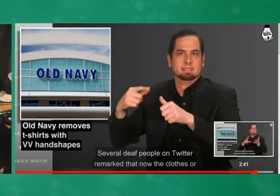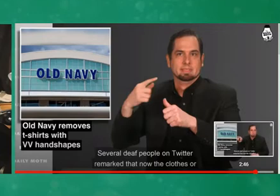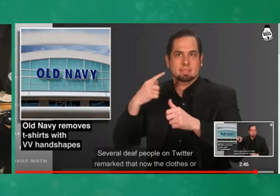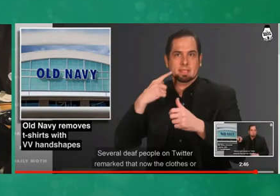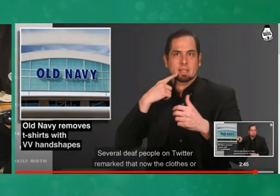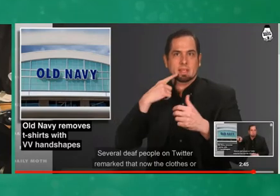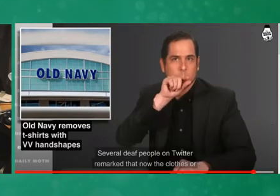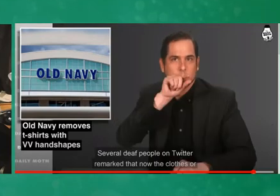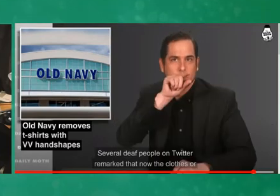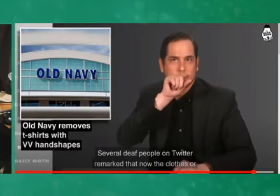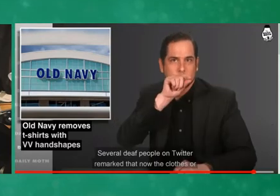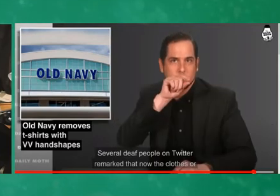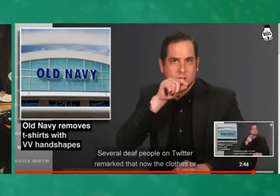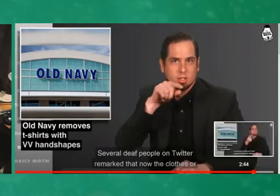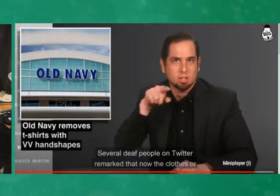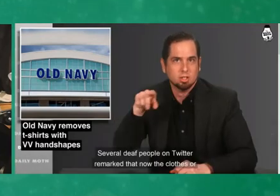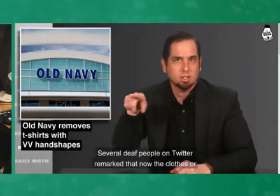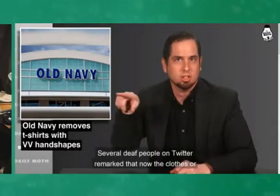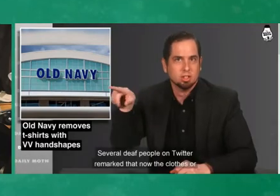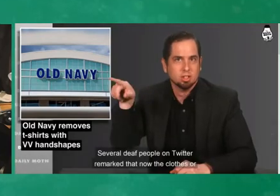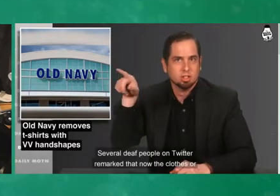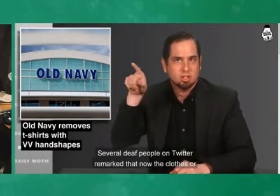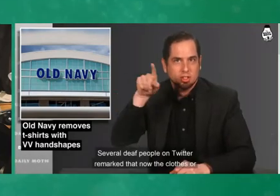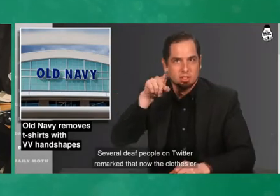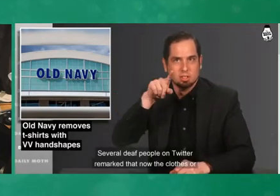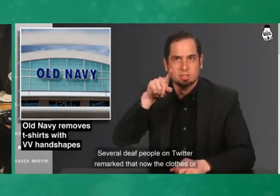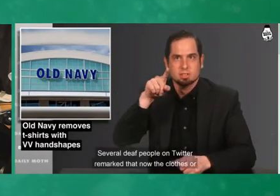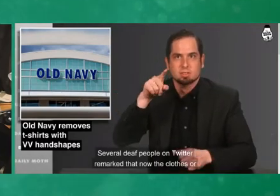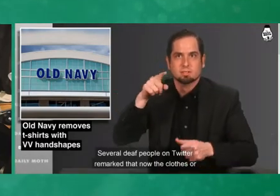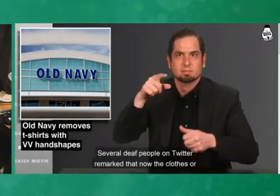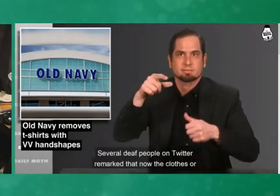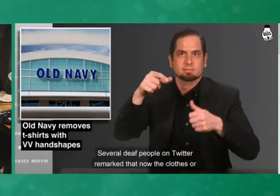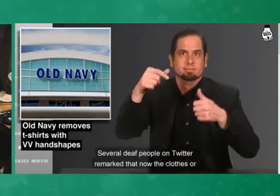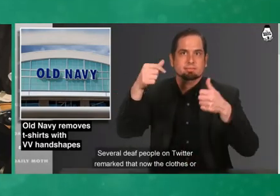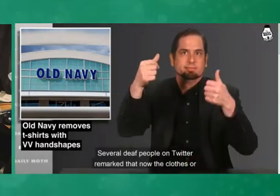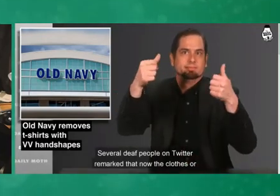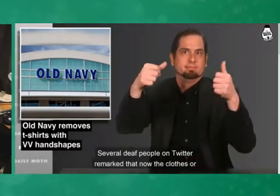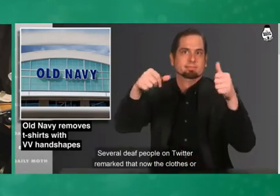anyway, a lot of different ways you can do this. Twitter, they